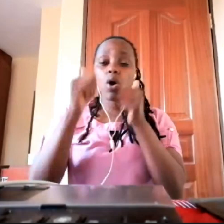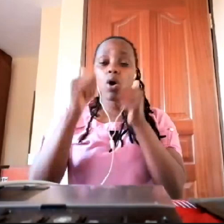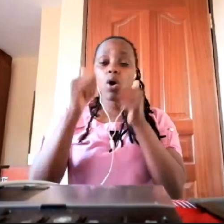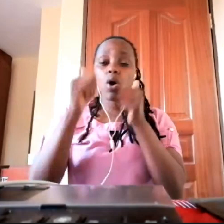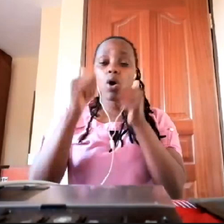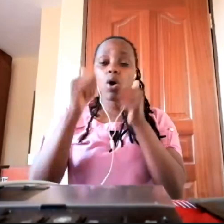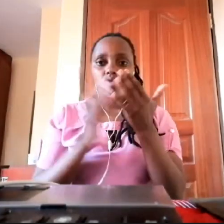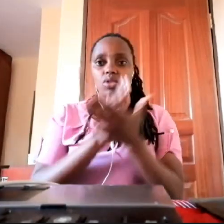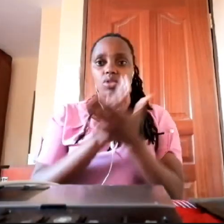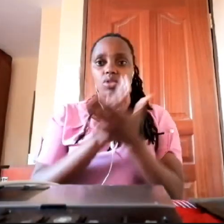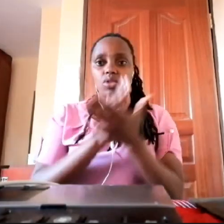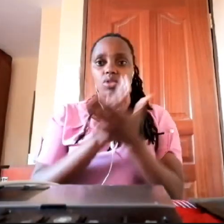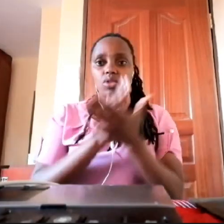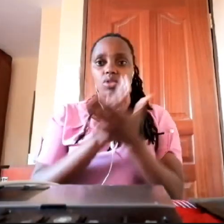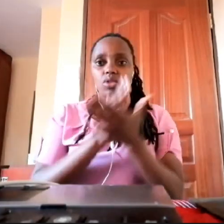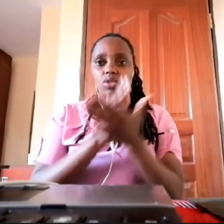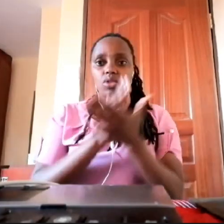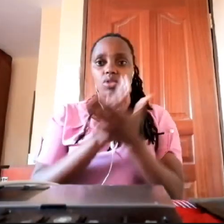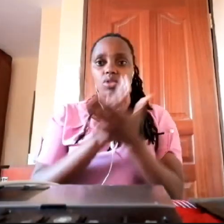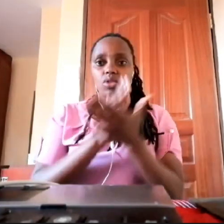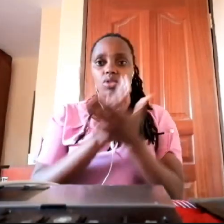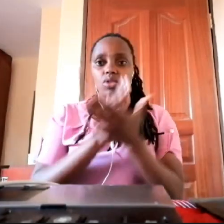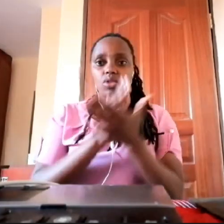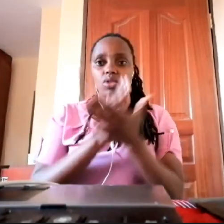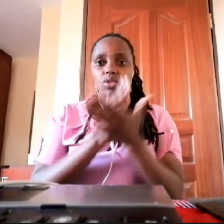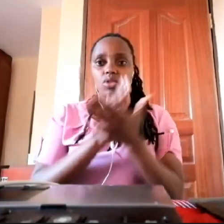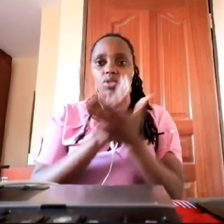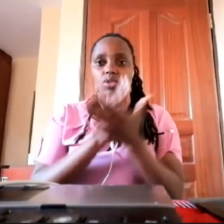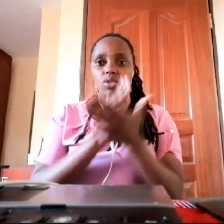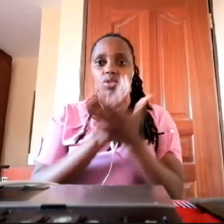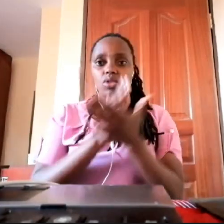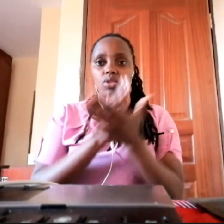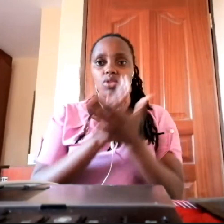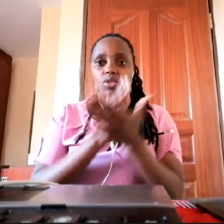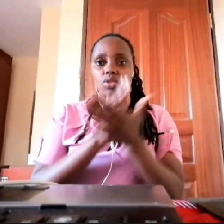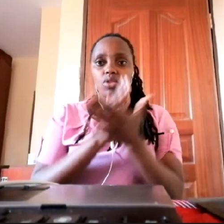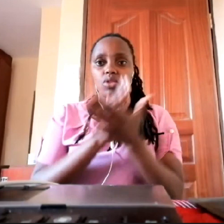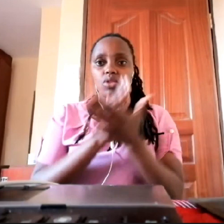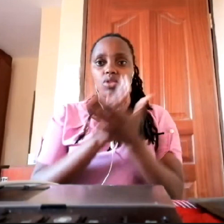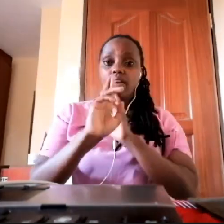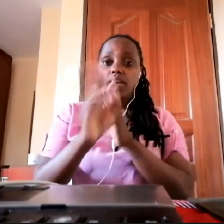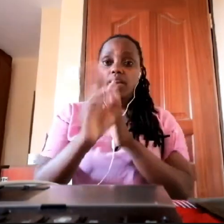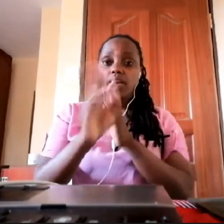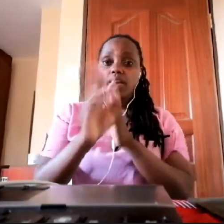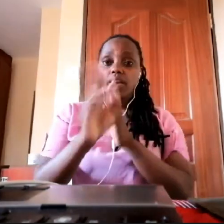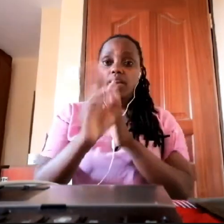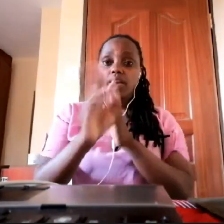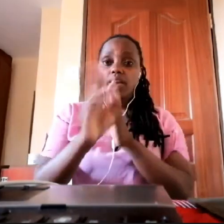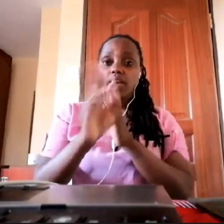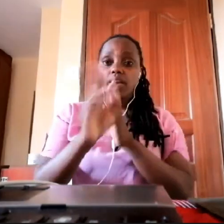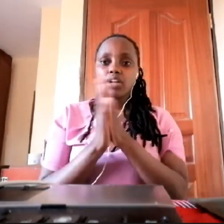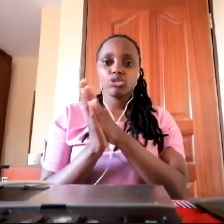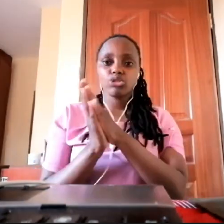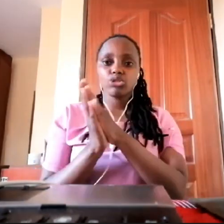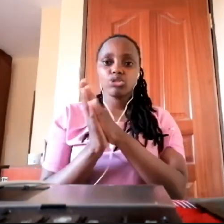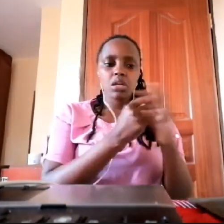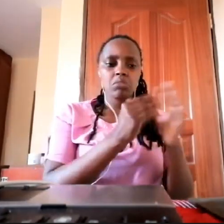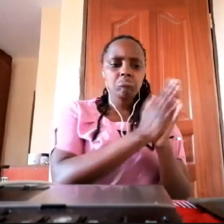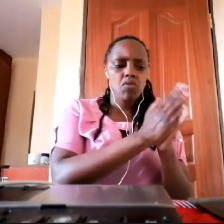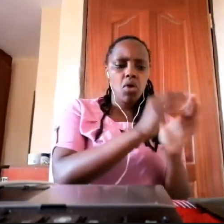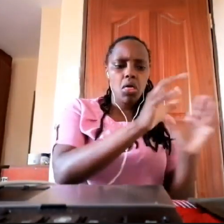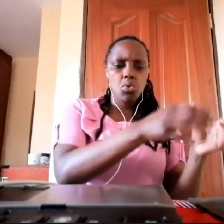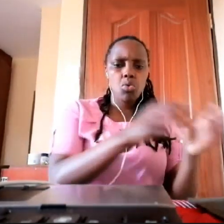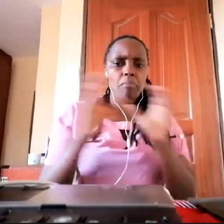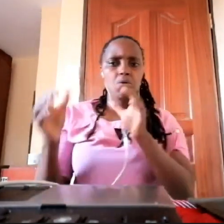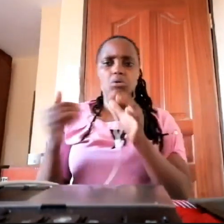state, so that when the committee is making their consideration of the state party report, they have the story from both sides. And